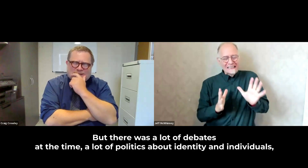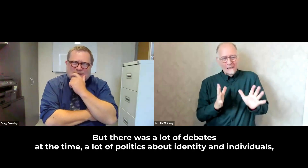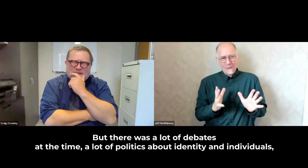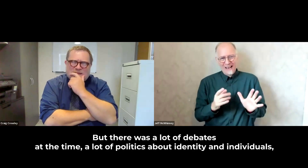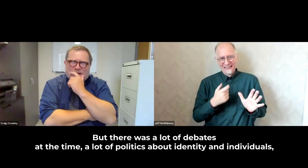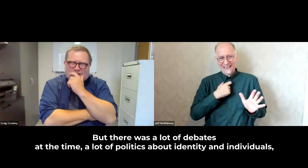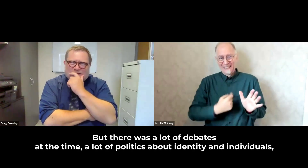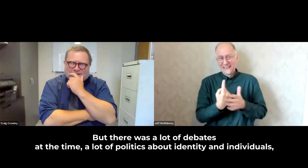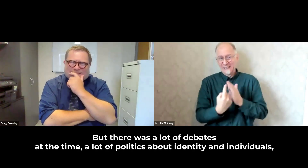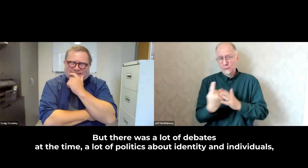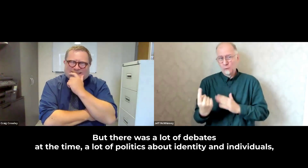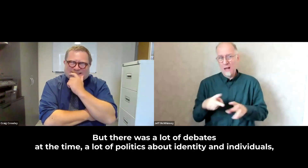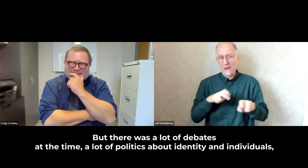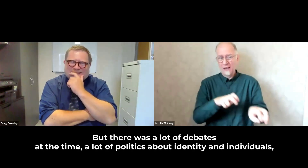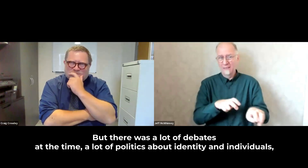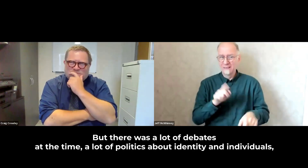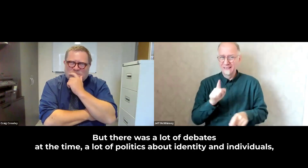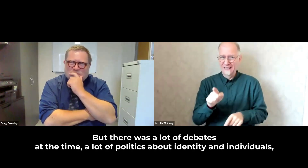politics about